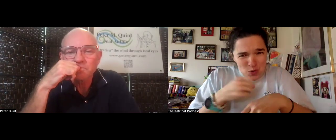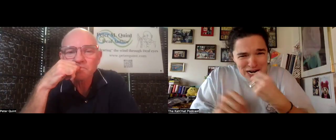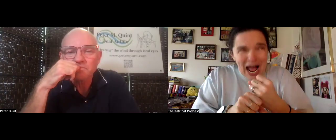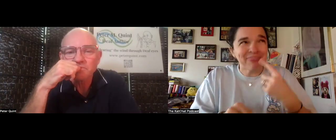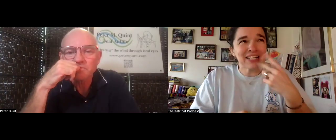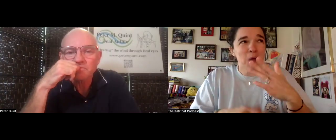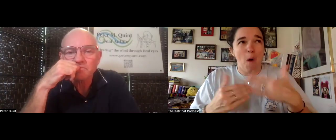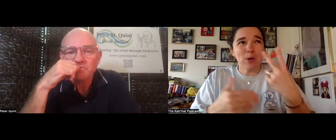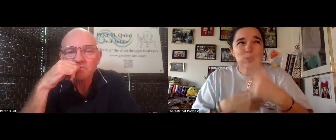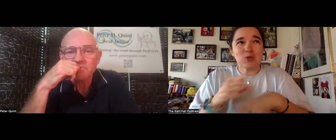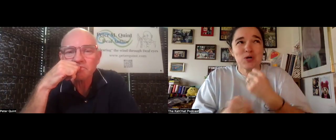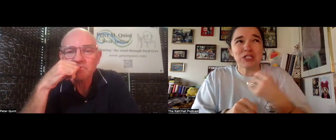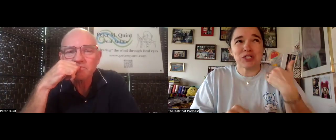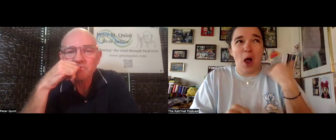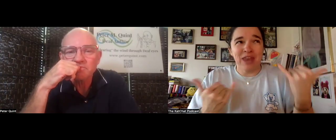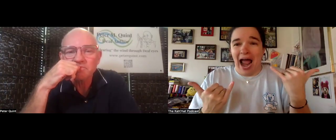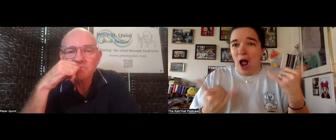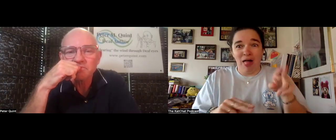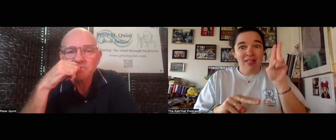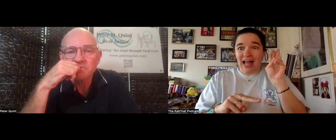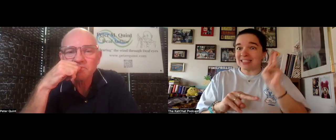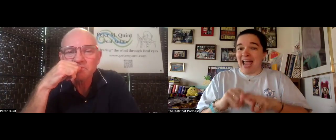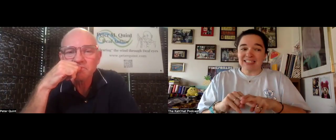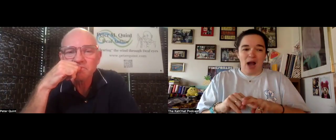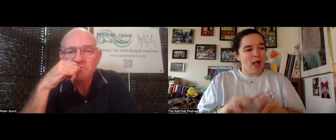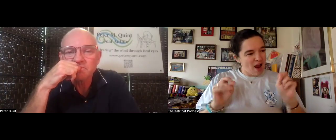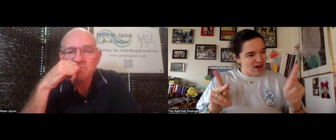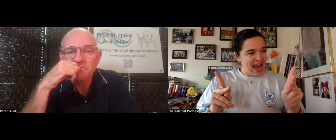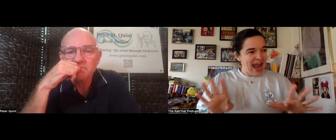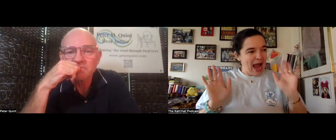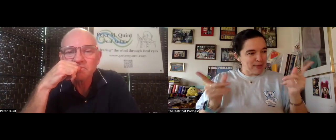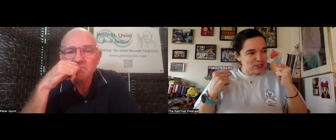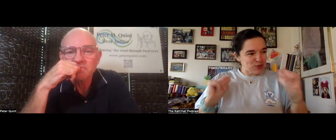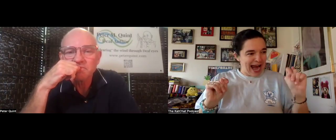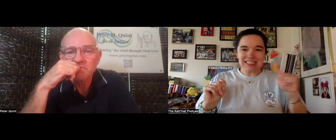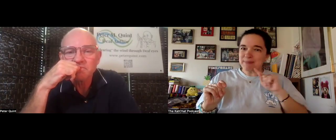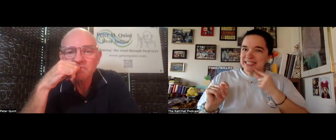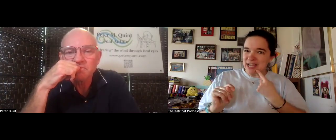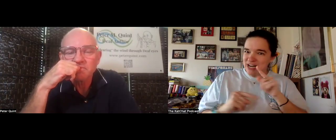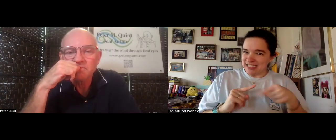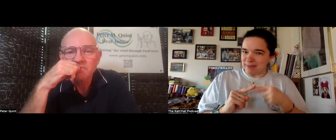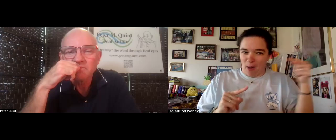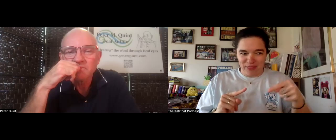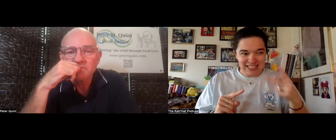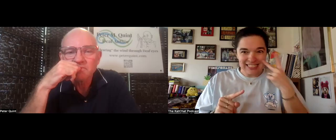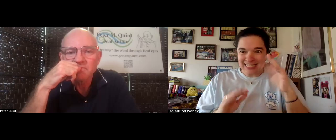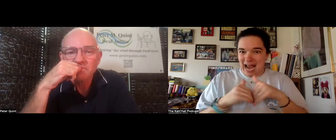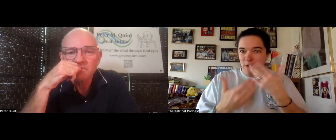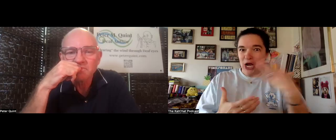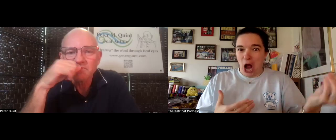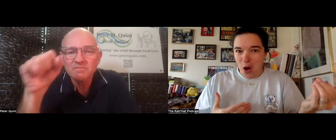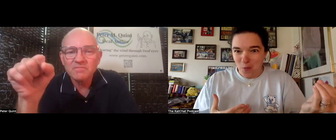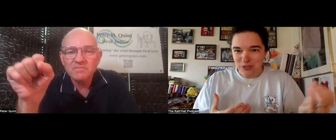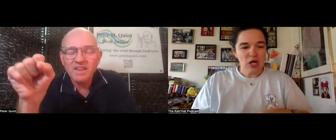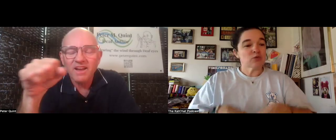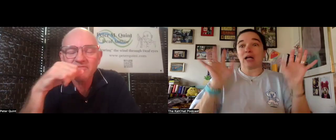maybe 2 years. I think it's over 2 years ago now. That I sat down that okay, I'm gonna try to be serious about this and see how